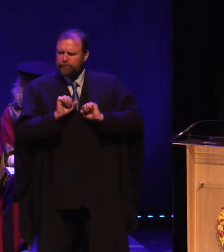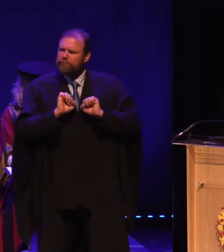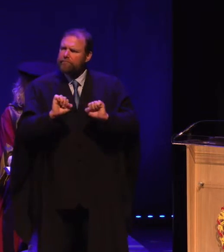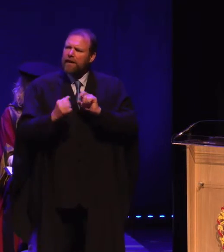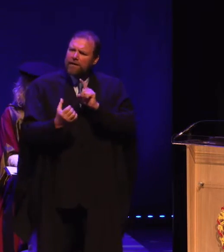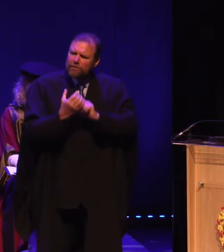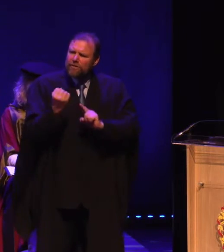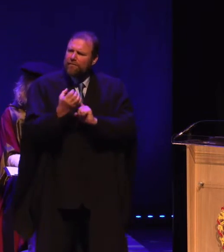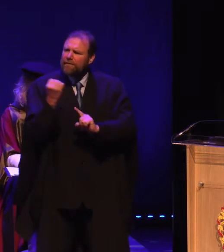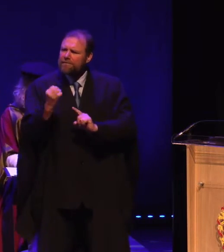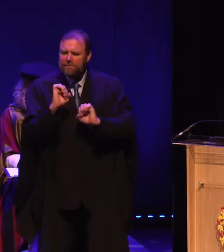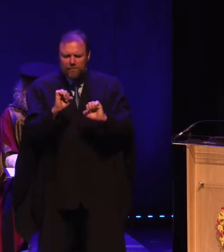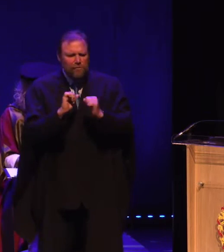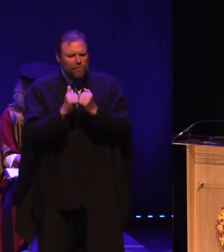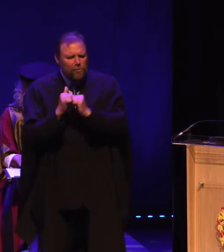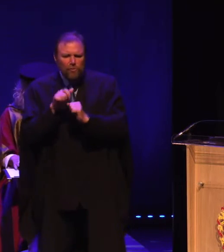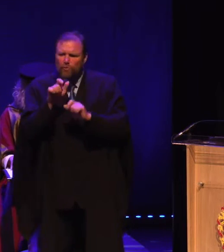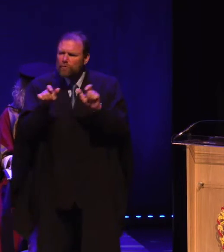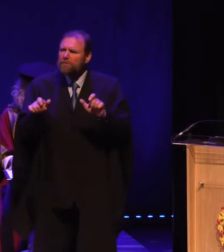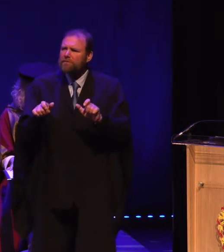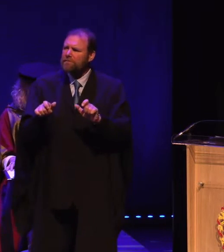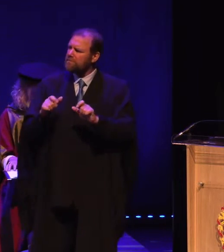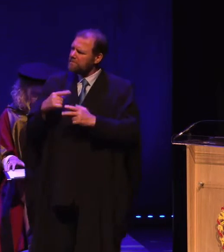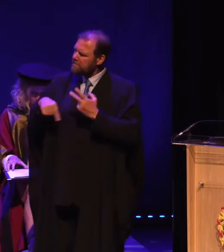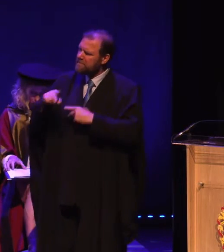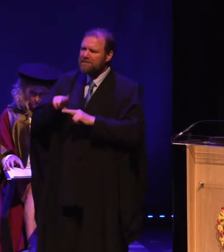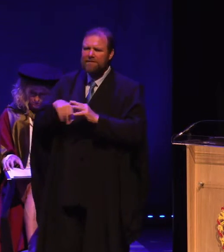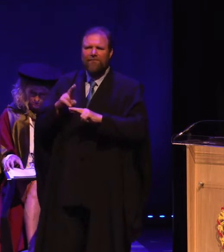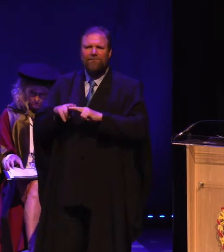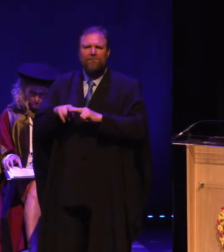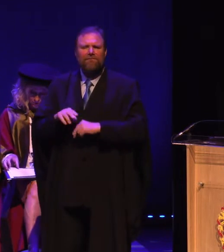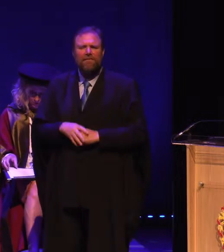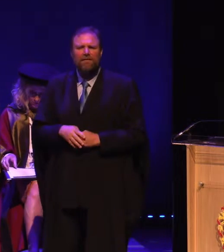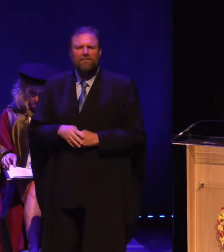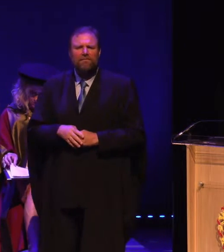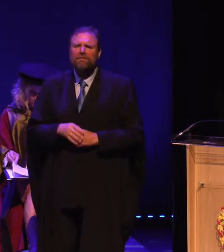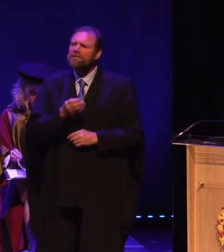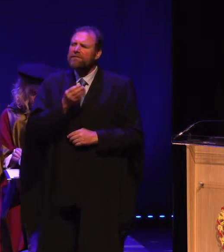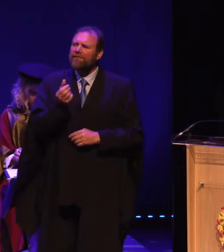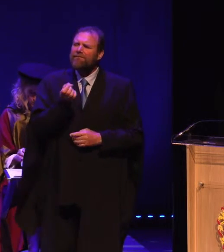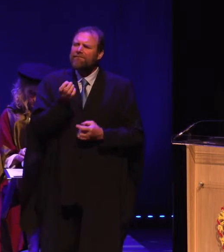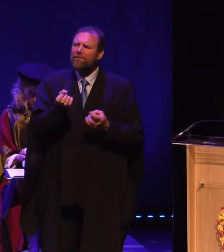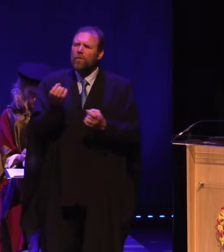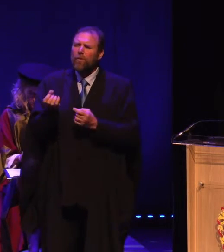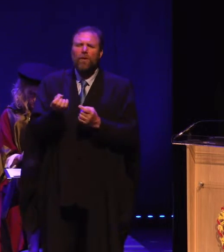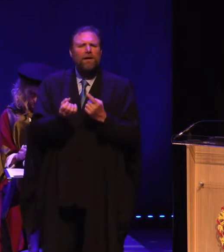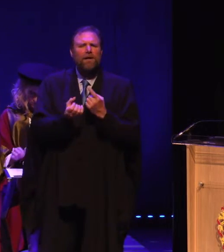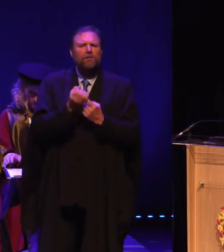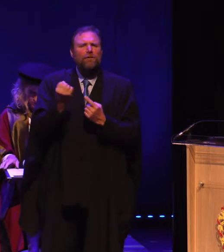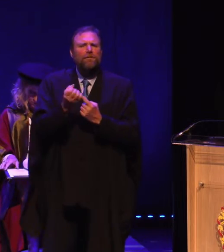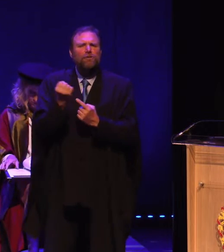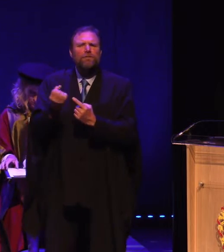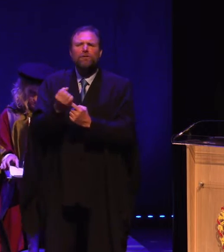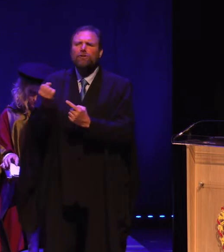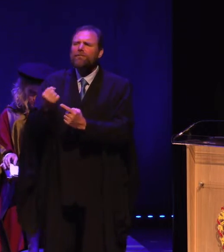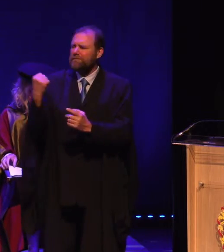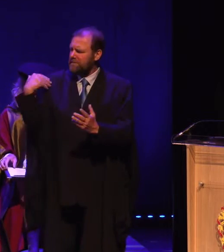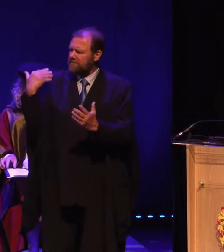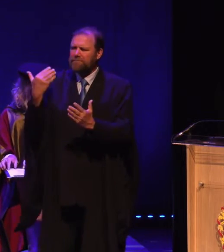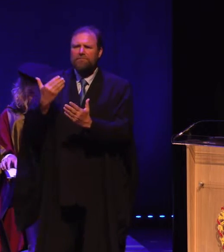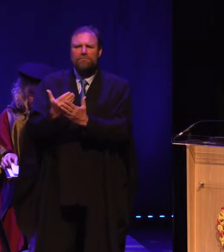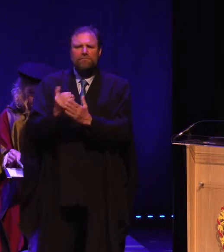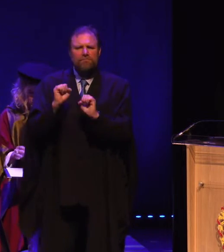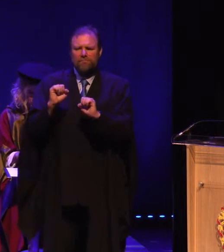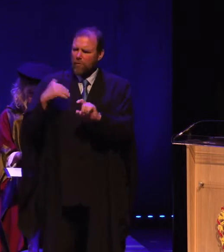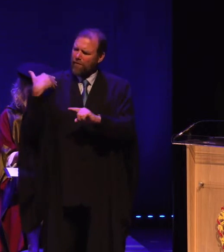fellow students and staff. And here are just a dozen or so achievements from your school over the